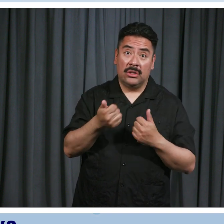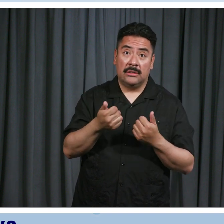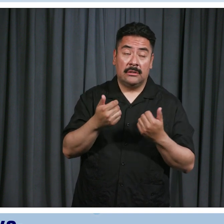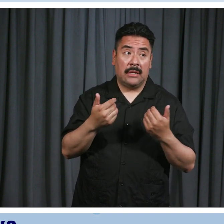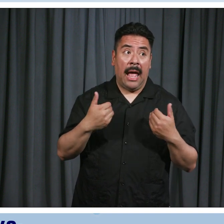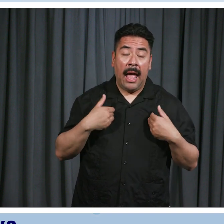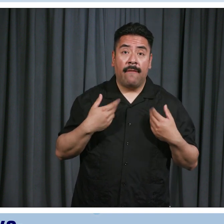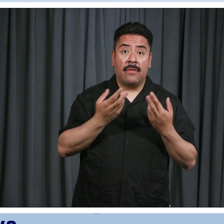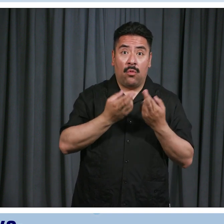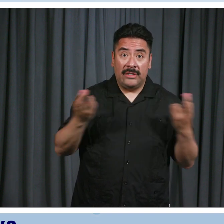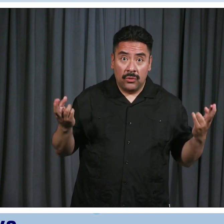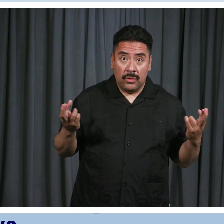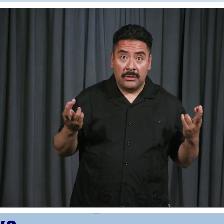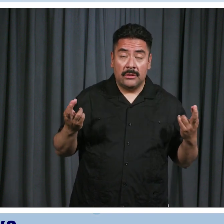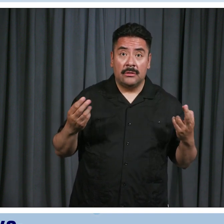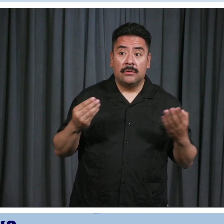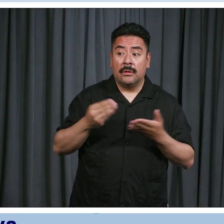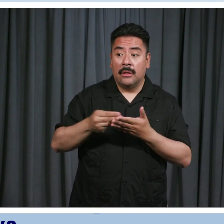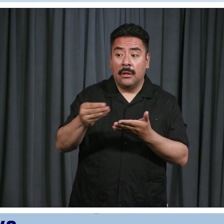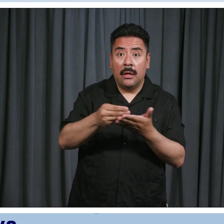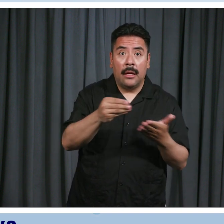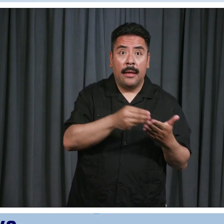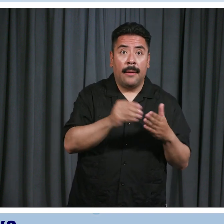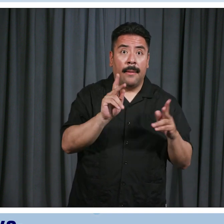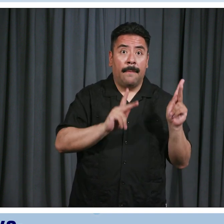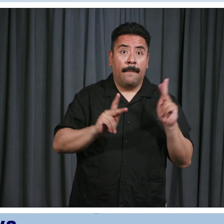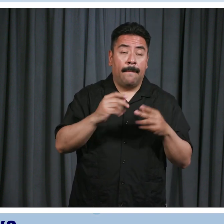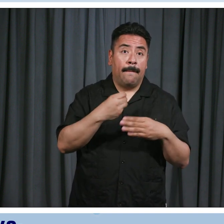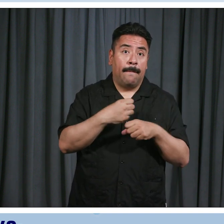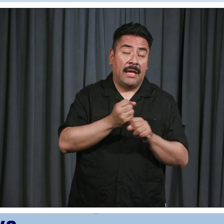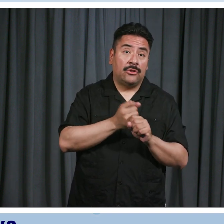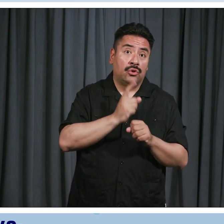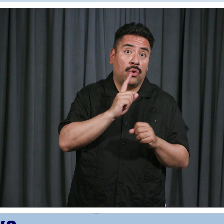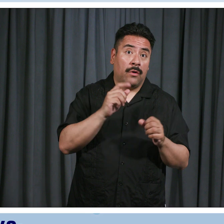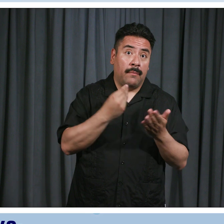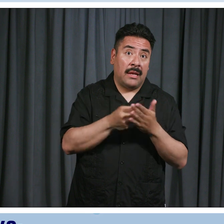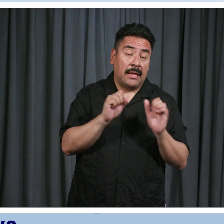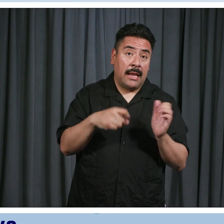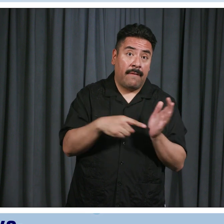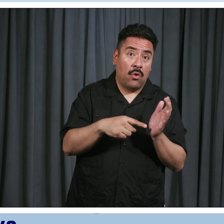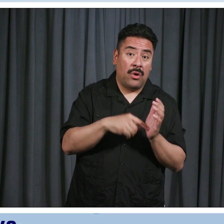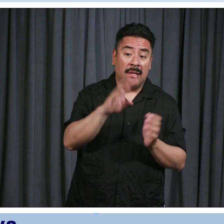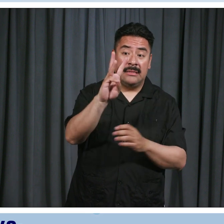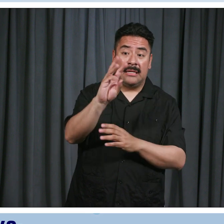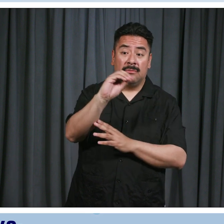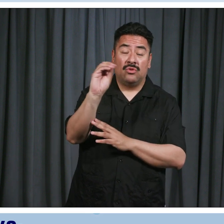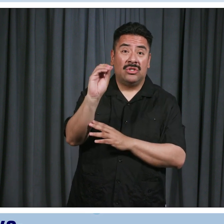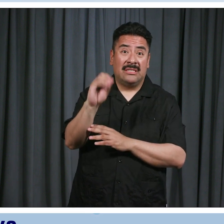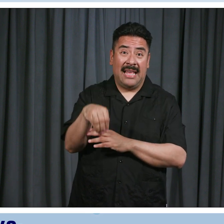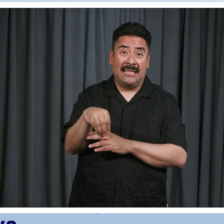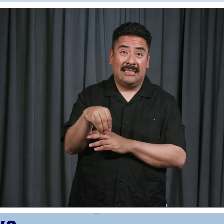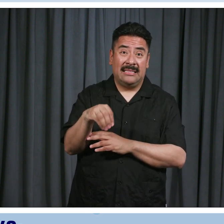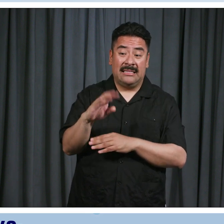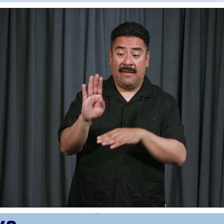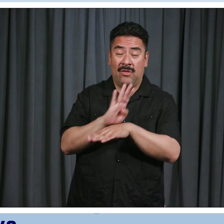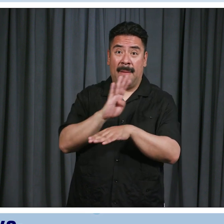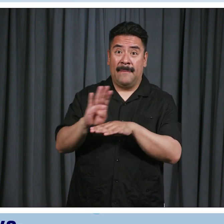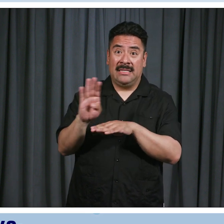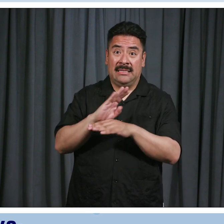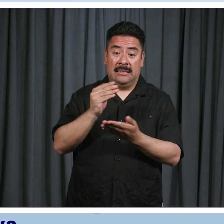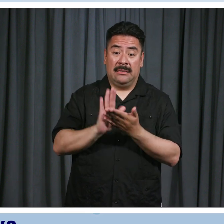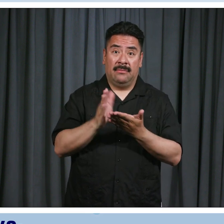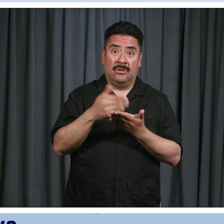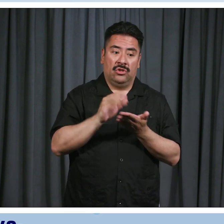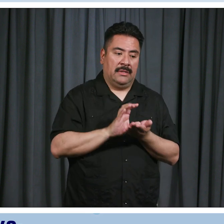and make sure money can afford, 6% of organizations' spend should be dedicated to their employees'